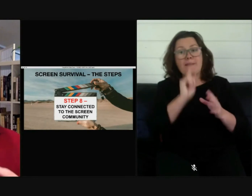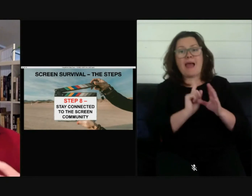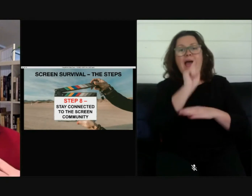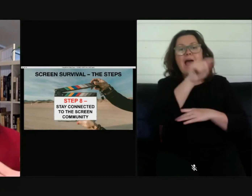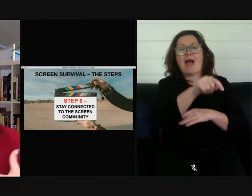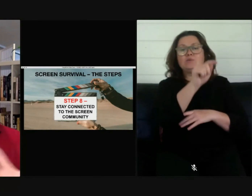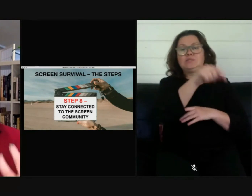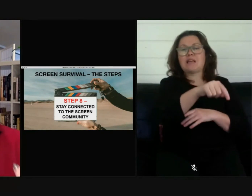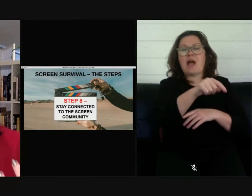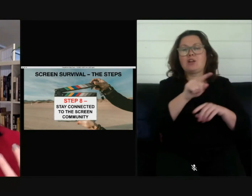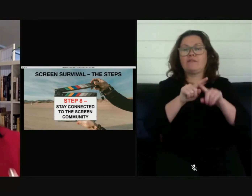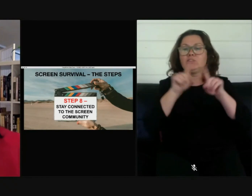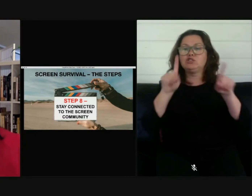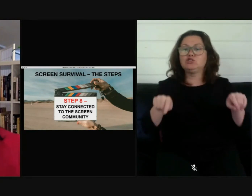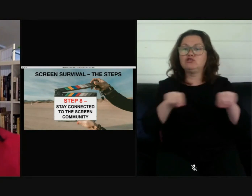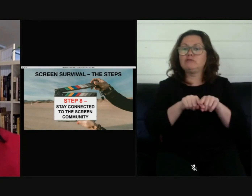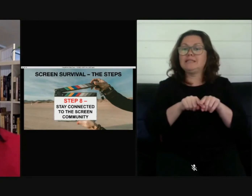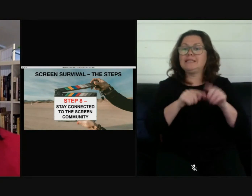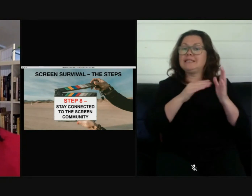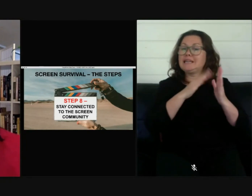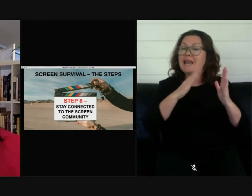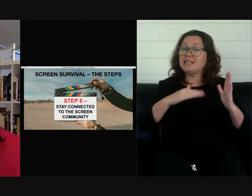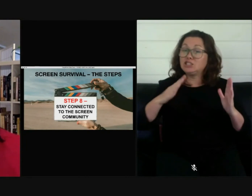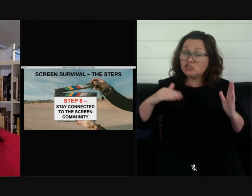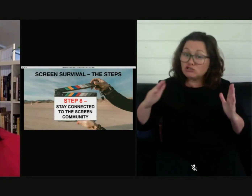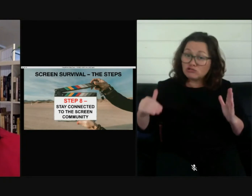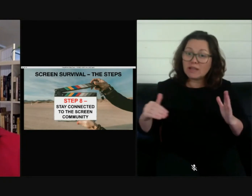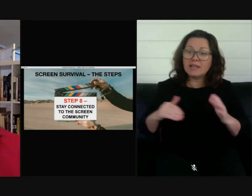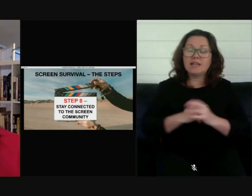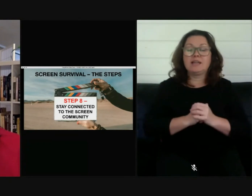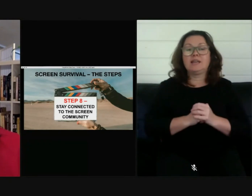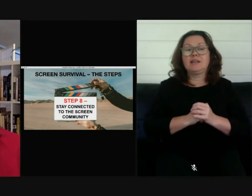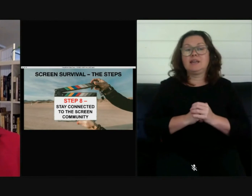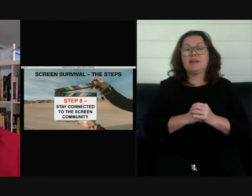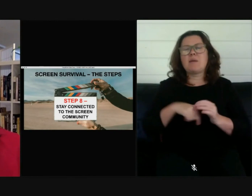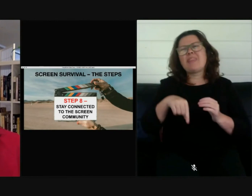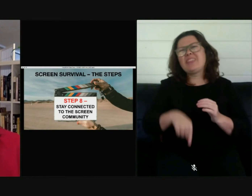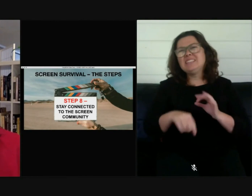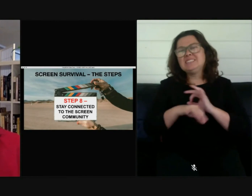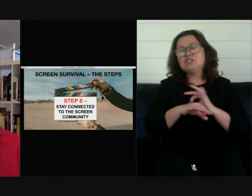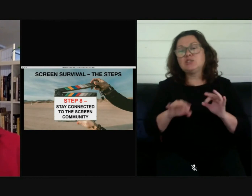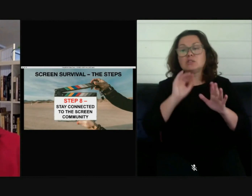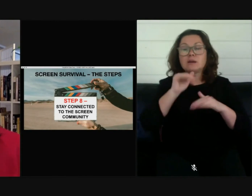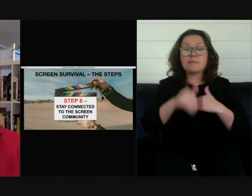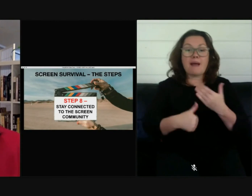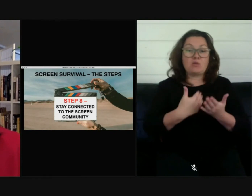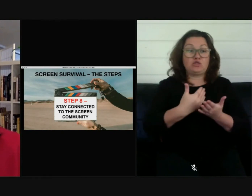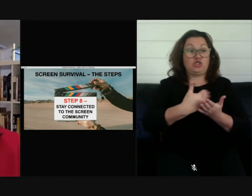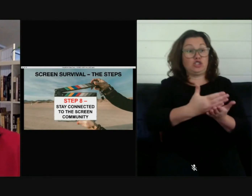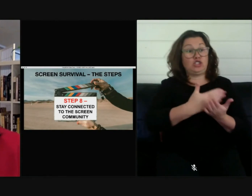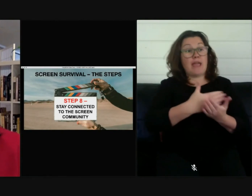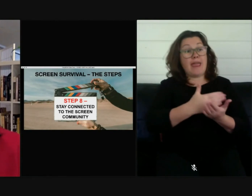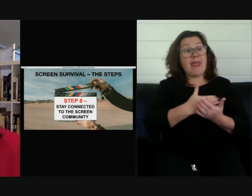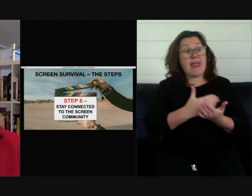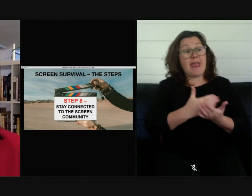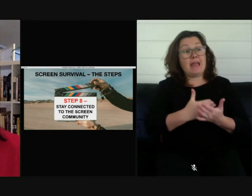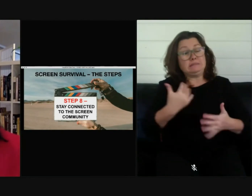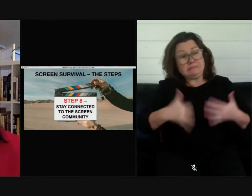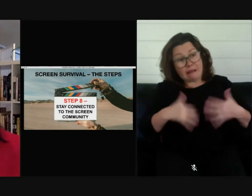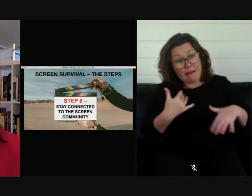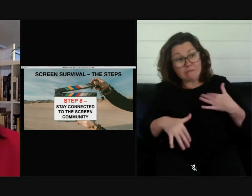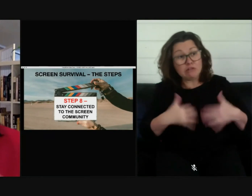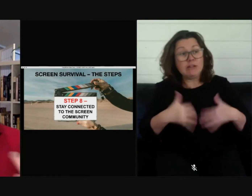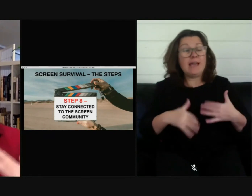about shared suffering, although I totally understand why we need that sometimes. This is also